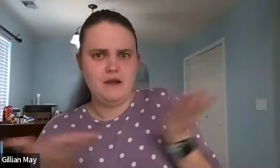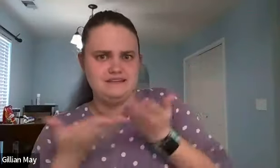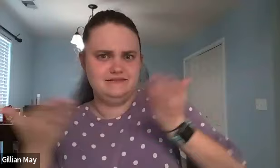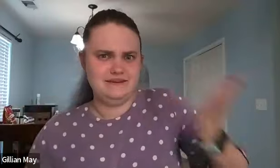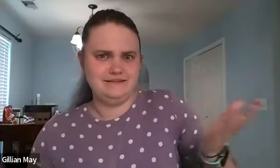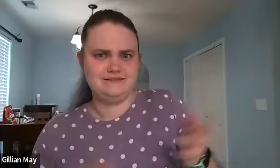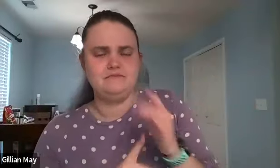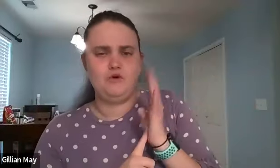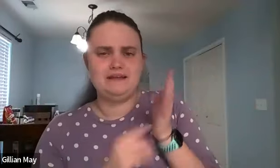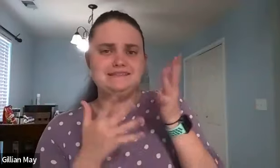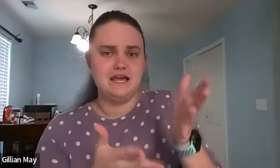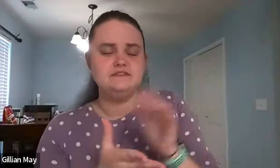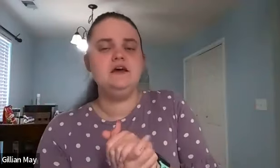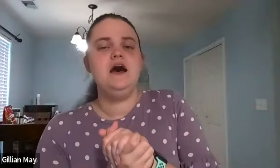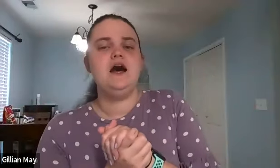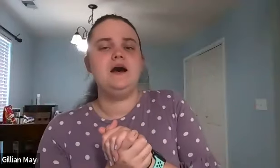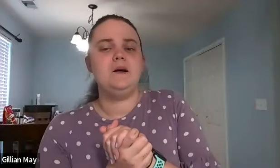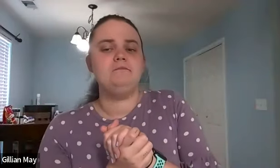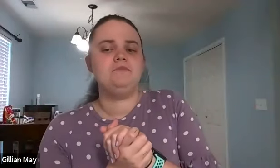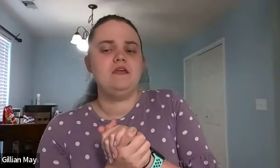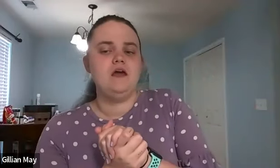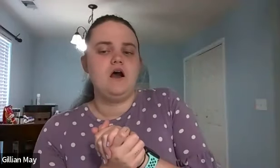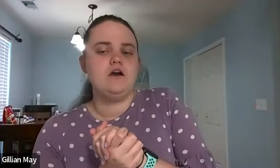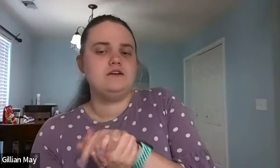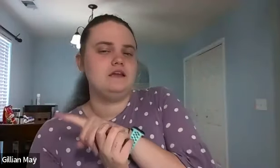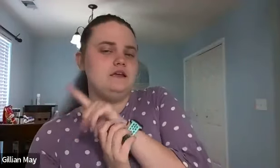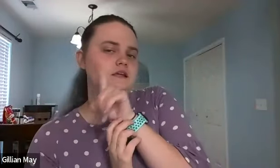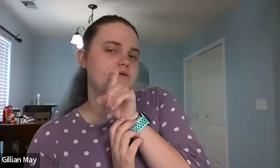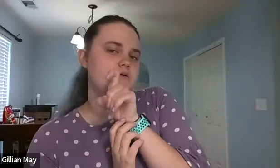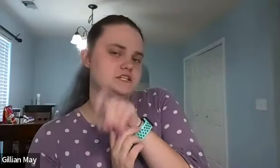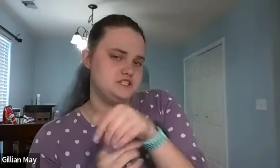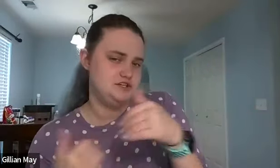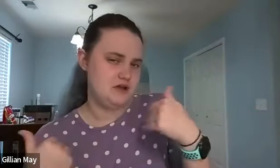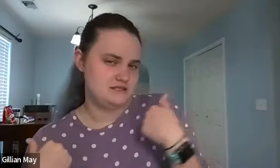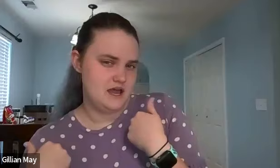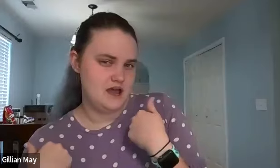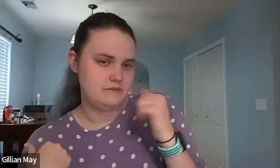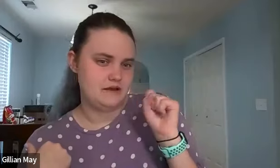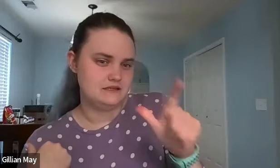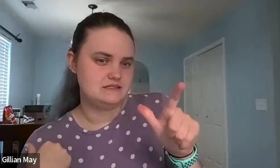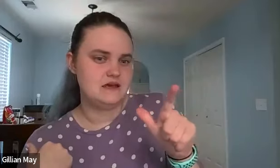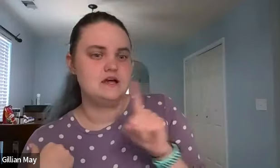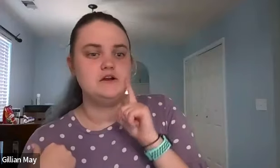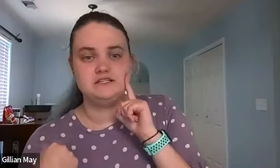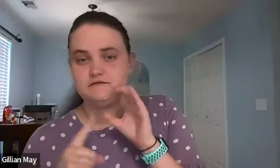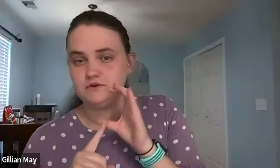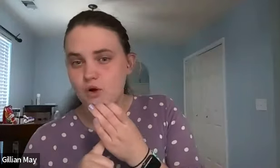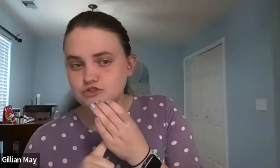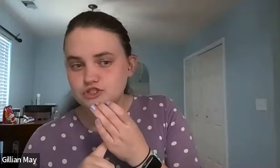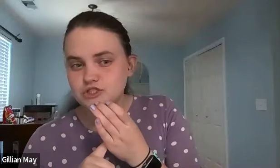why I did things. 4 minutes left. Are there any questions you guys have about ASL or deaf